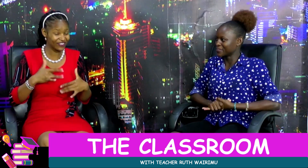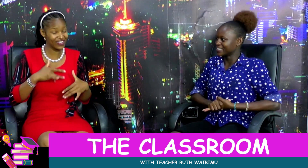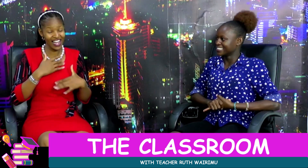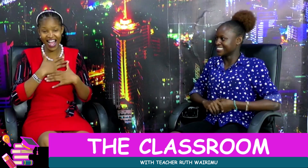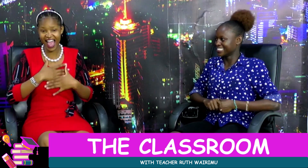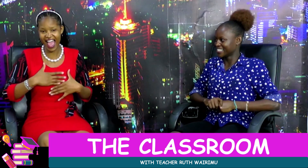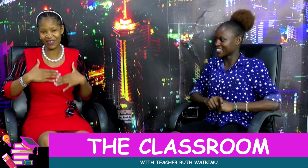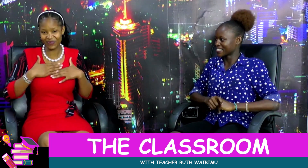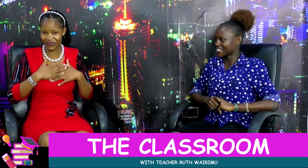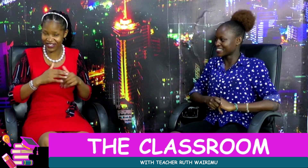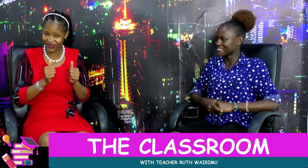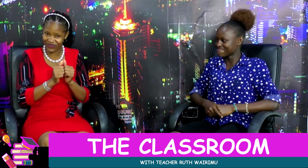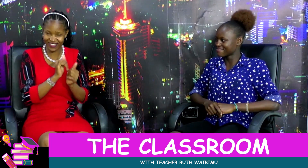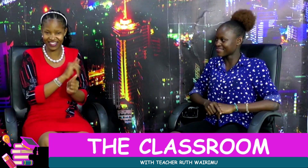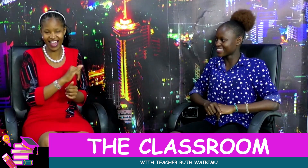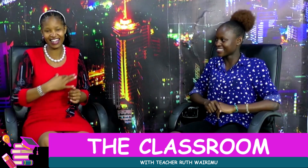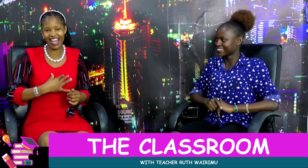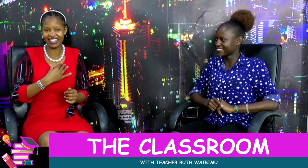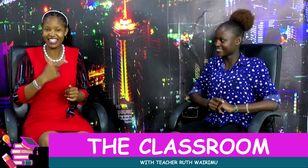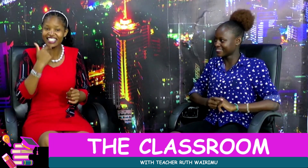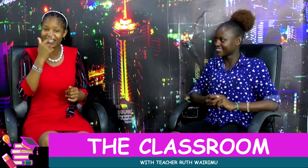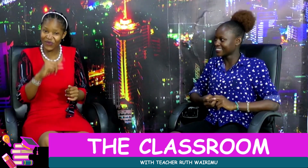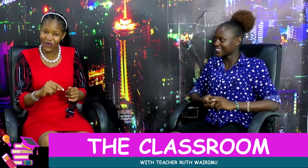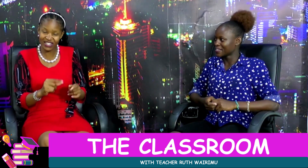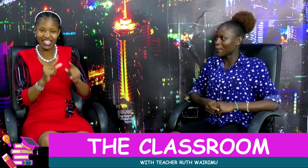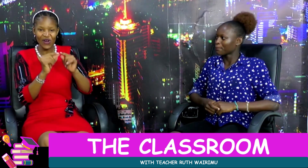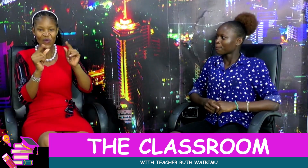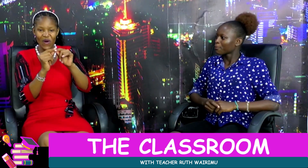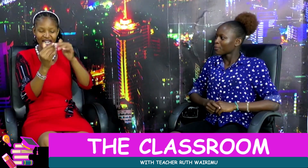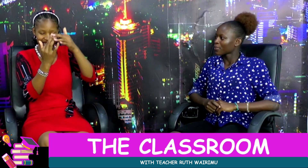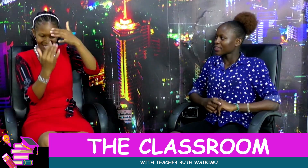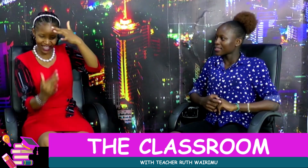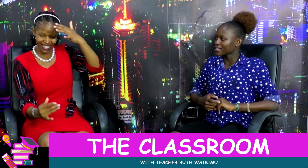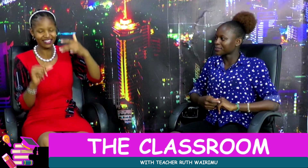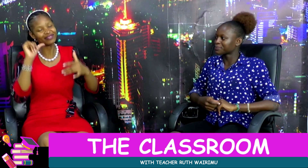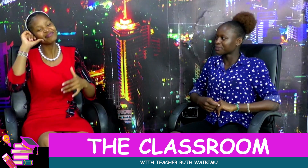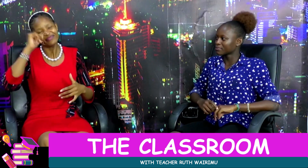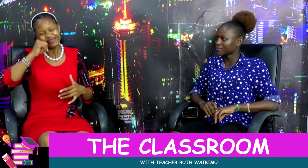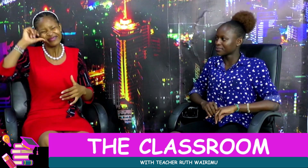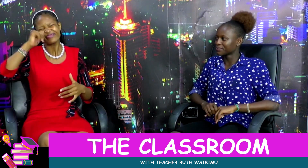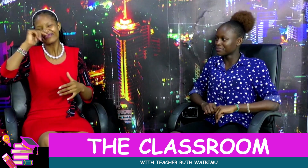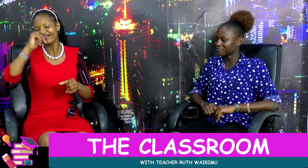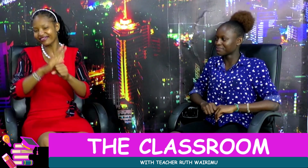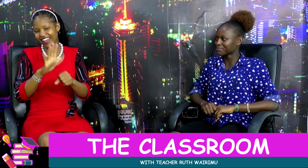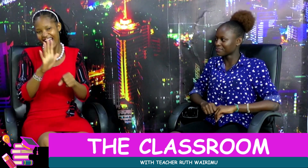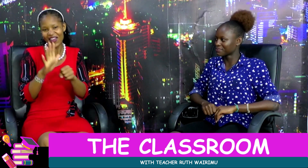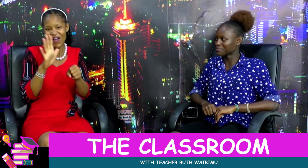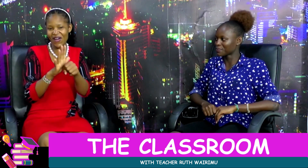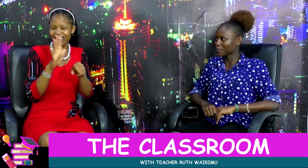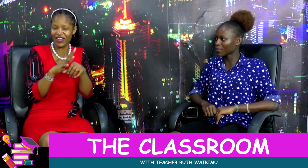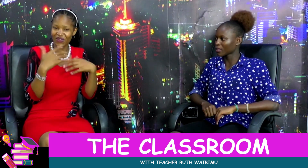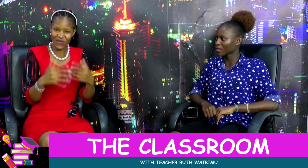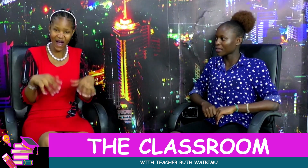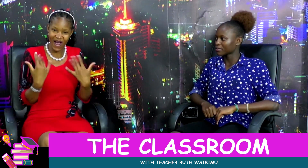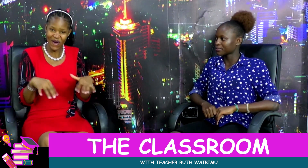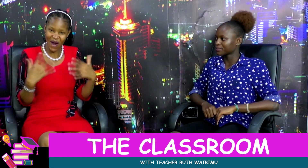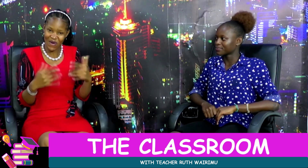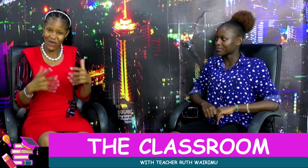bless you. Has really melted from everything that she has actually just said. Everything which